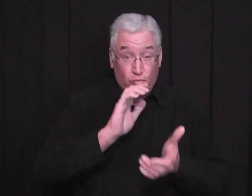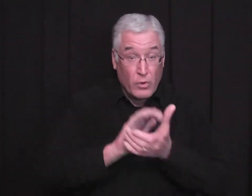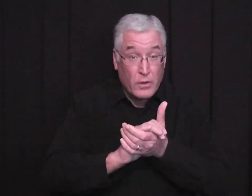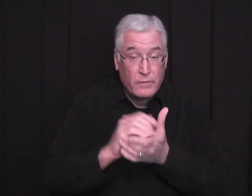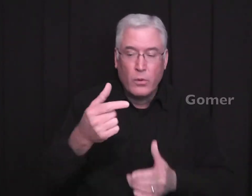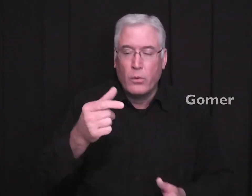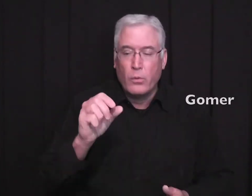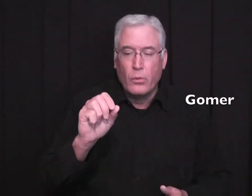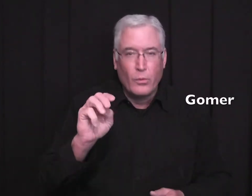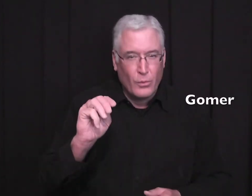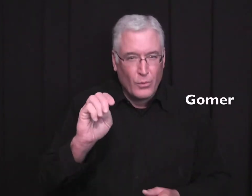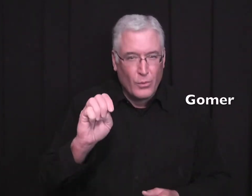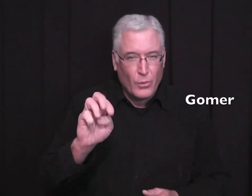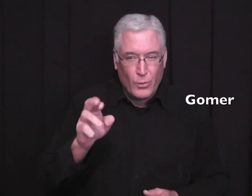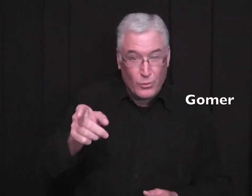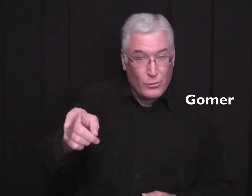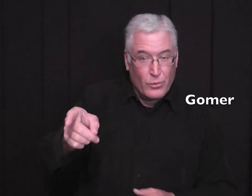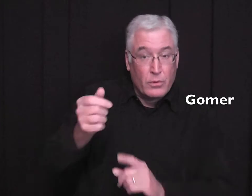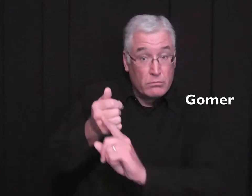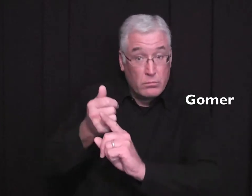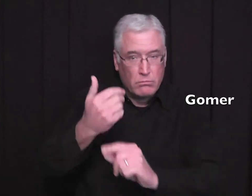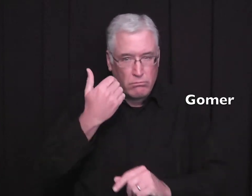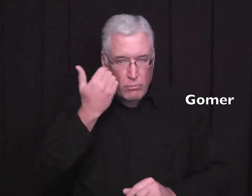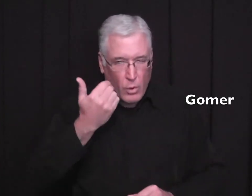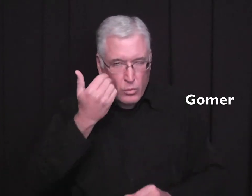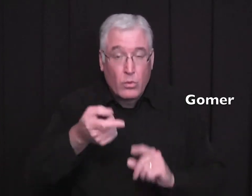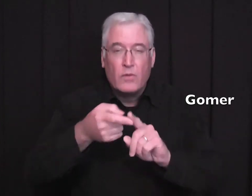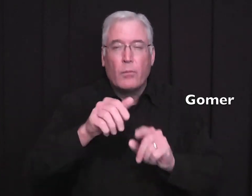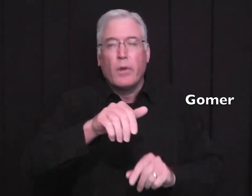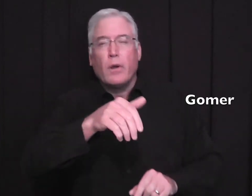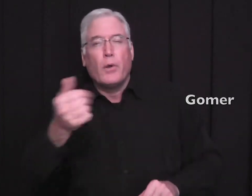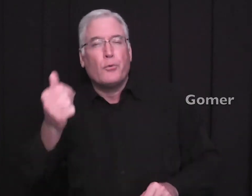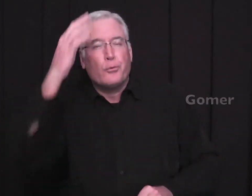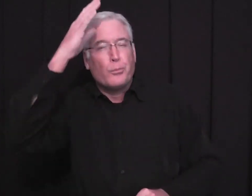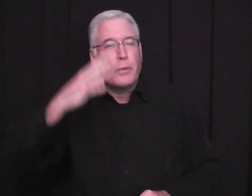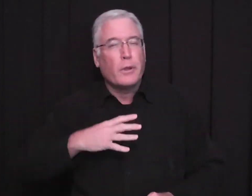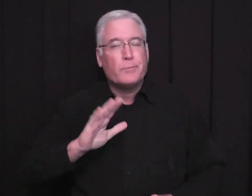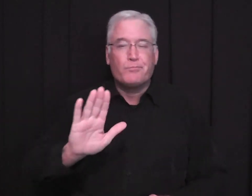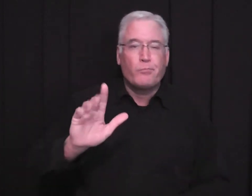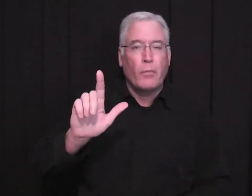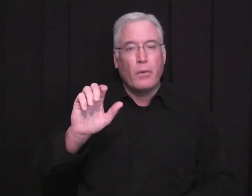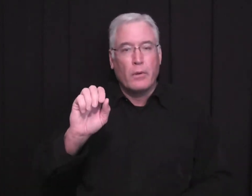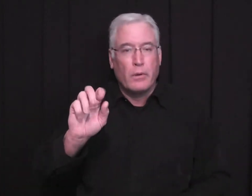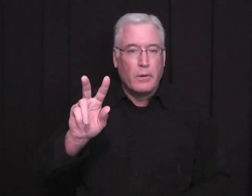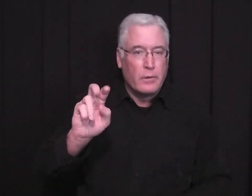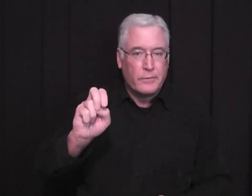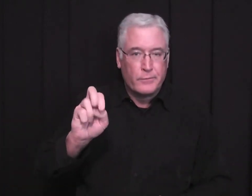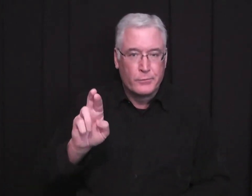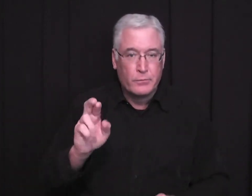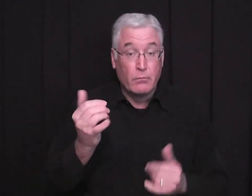Hosea, he would take his wife, Gomer. She was a prostitute, and he would take her from her lover.